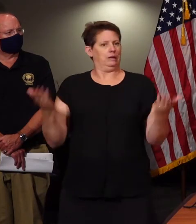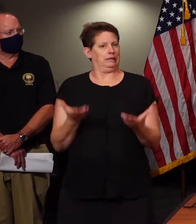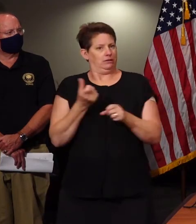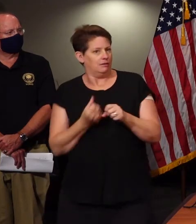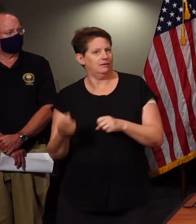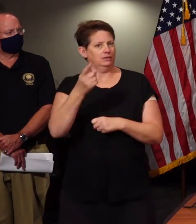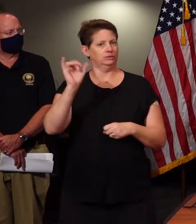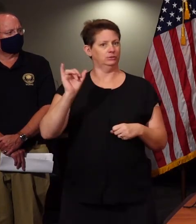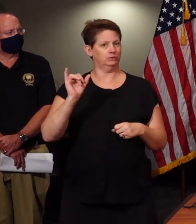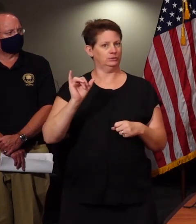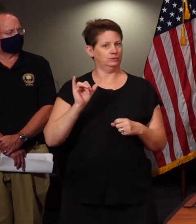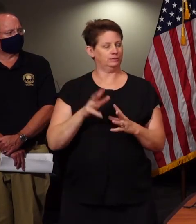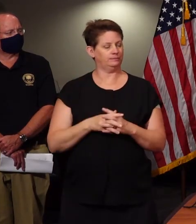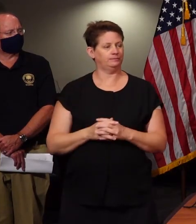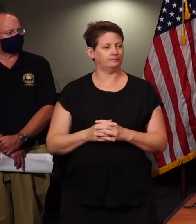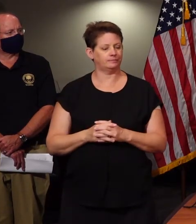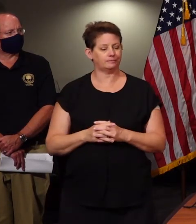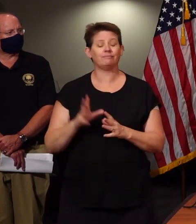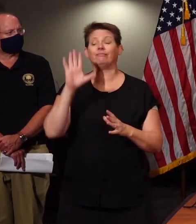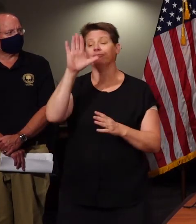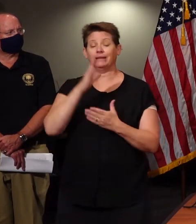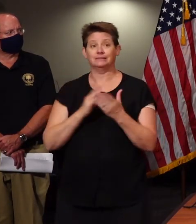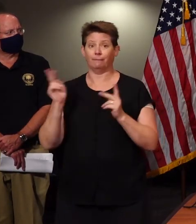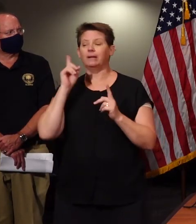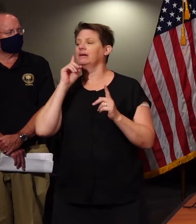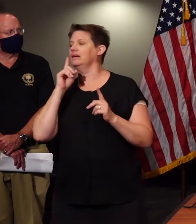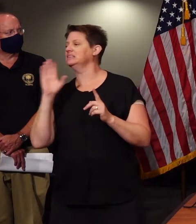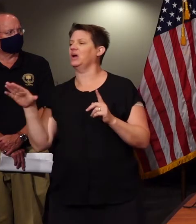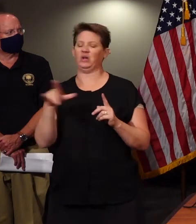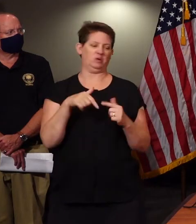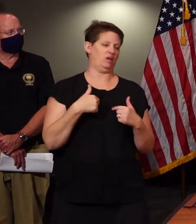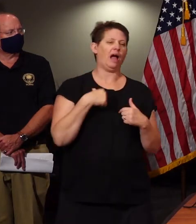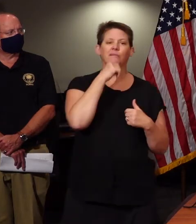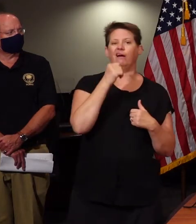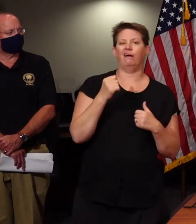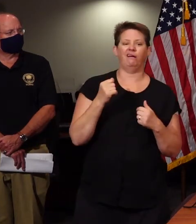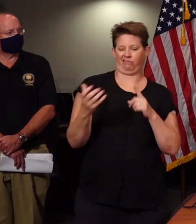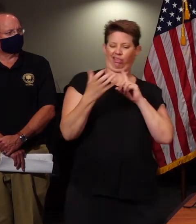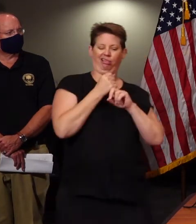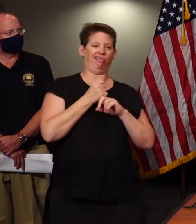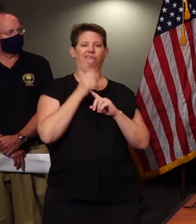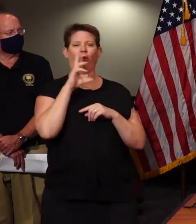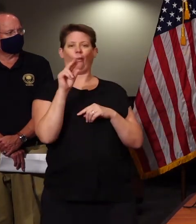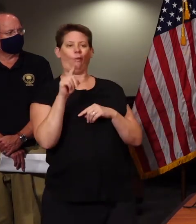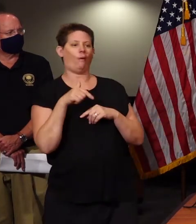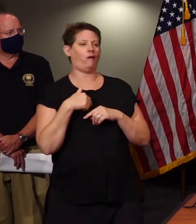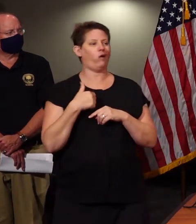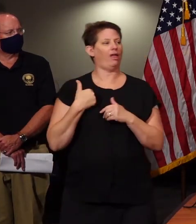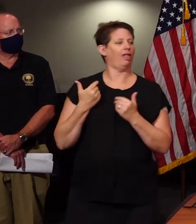And I want to remind I've heard some folks say, well, I'm not going to get caught. I'm going to go ahead and have